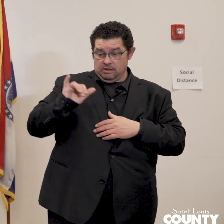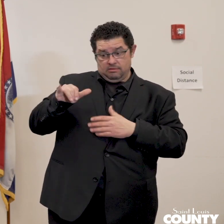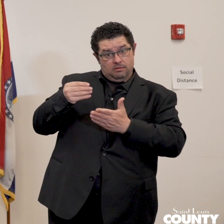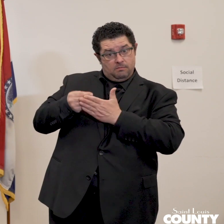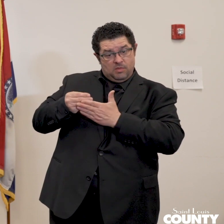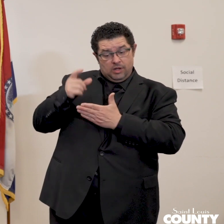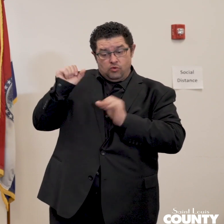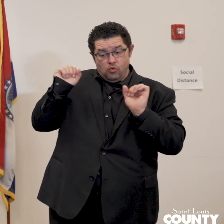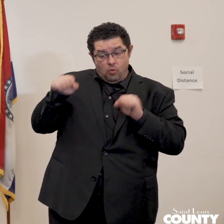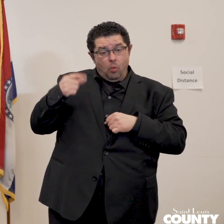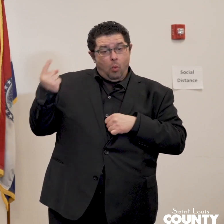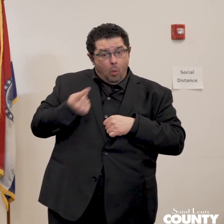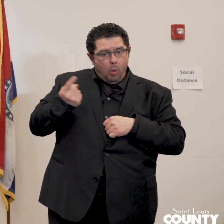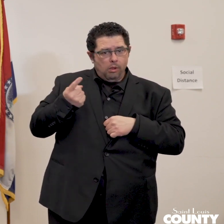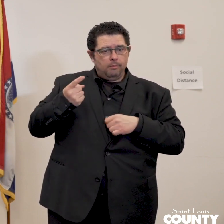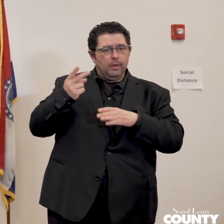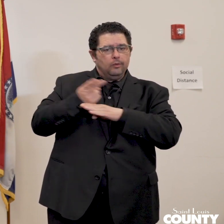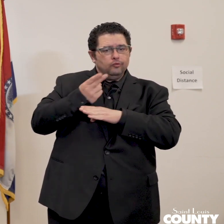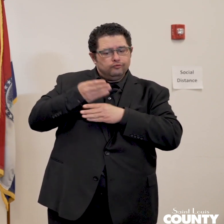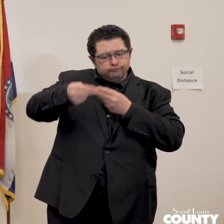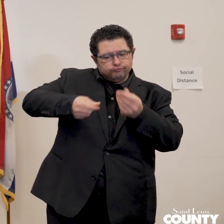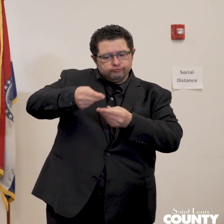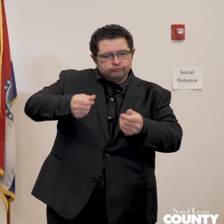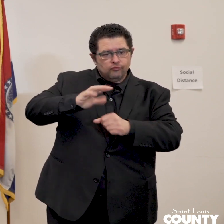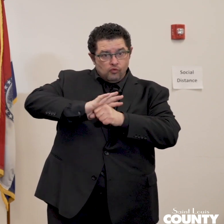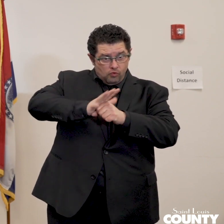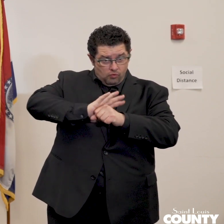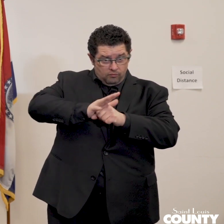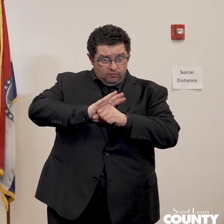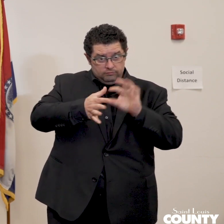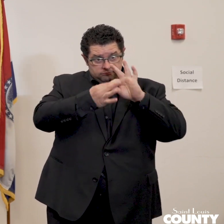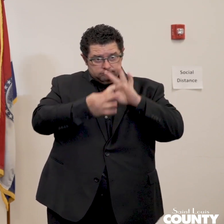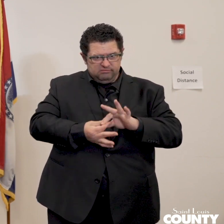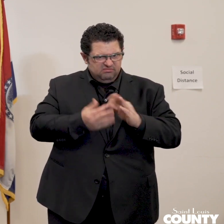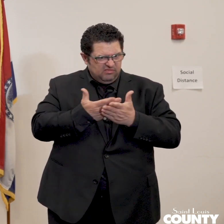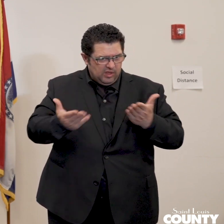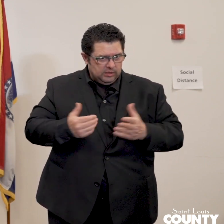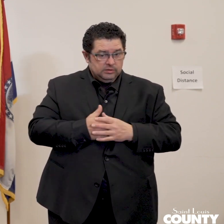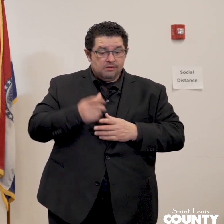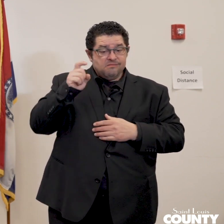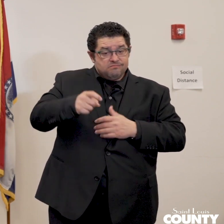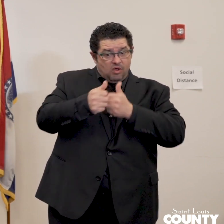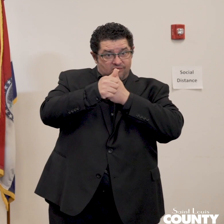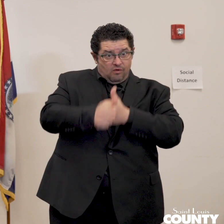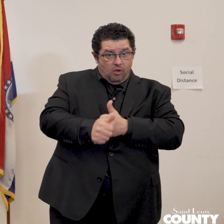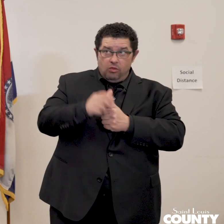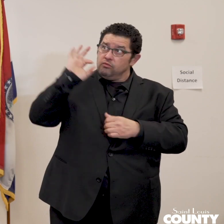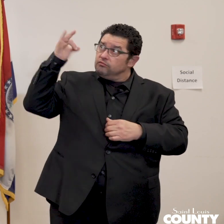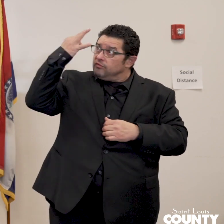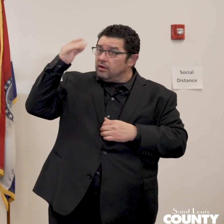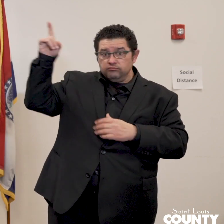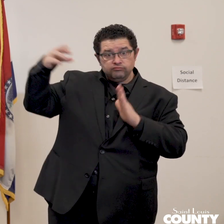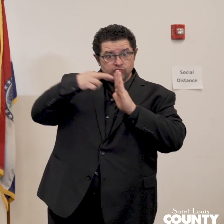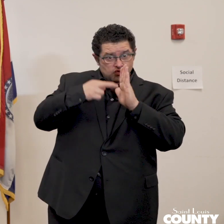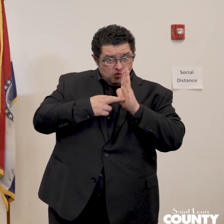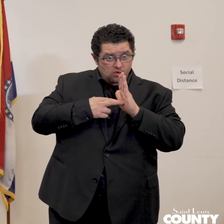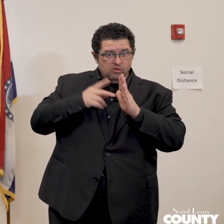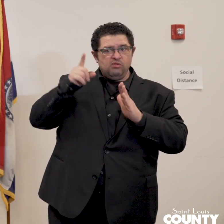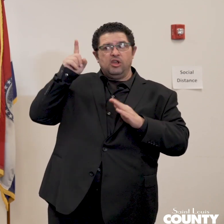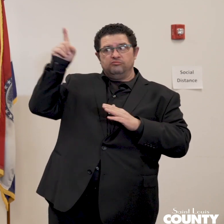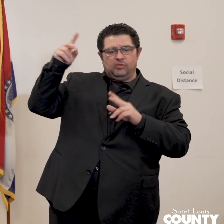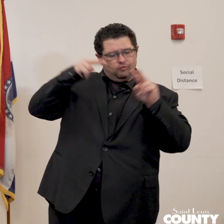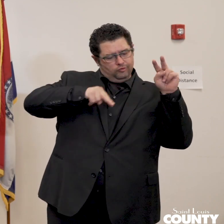for COVID-19 related expenses, and the money must follow the federal guidelines and will be overseen by the U.S. Inspector